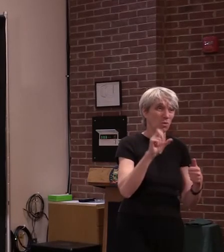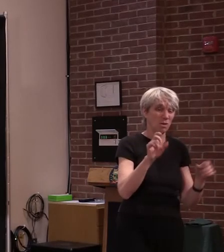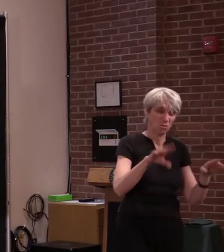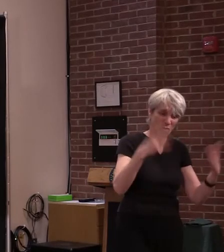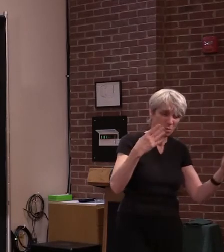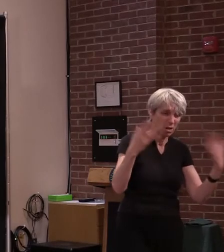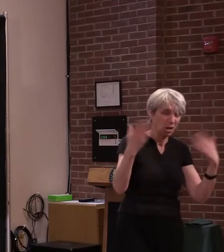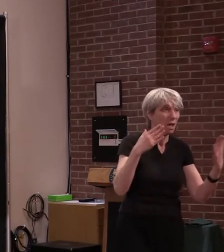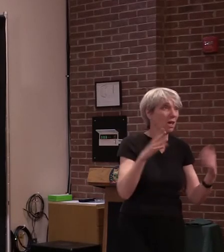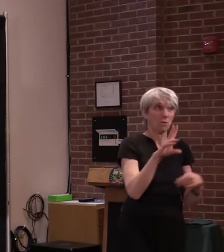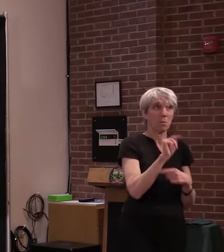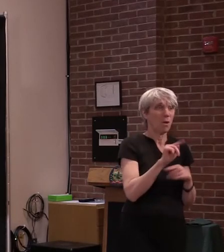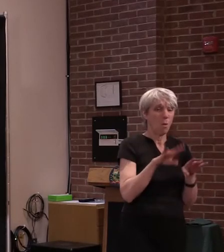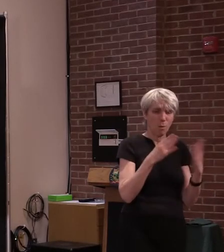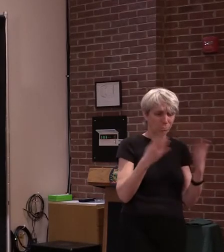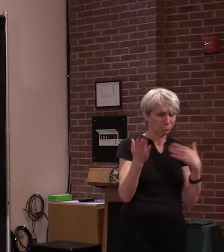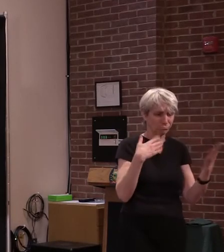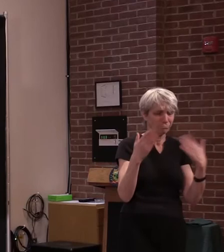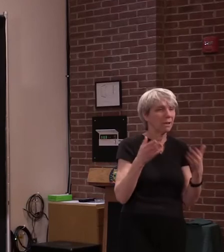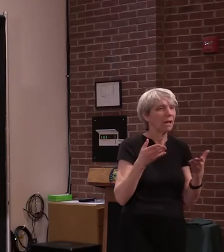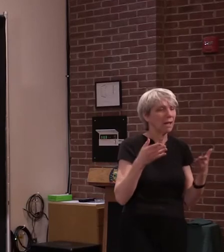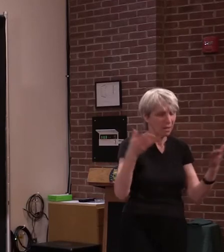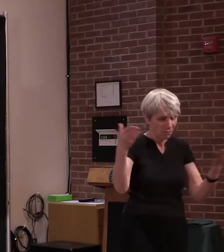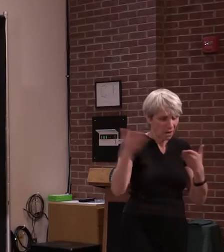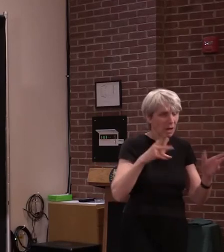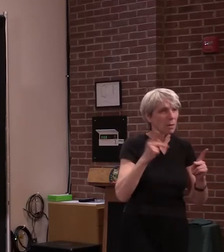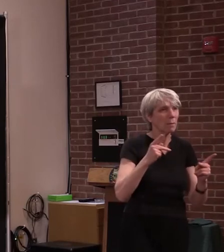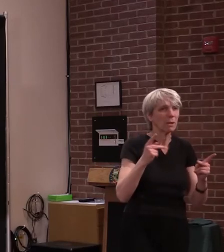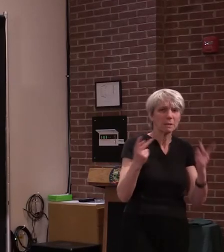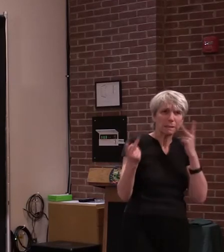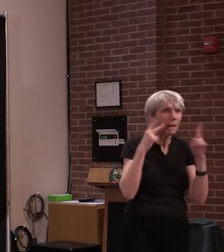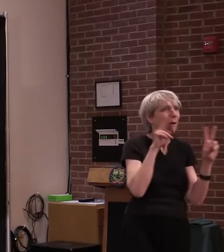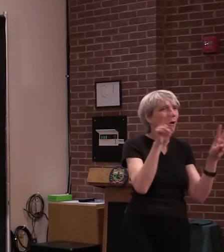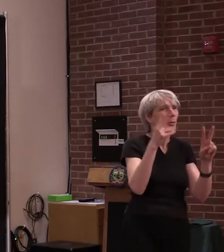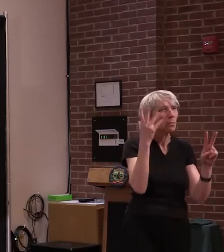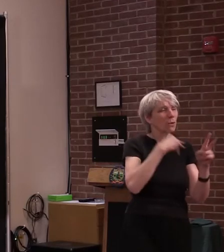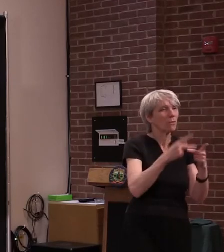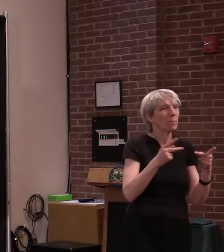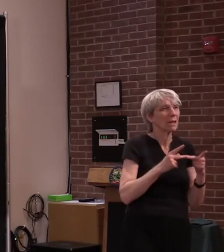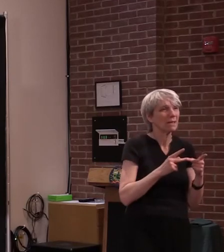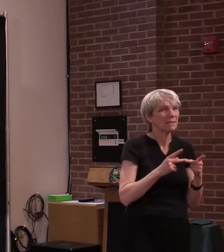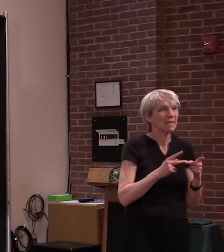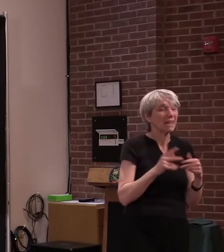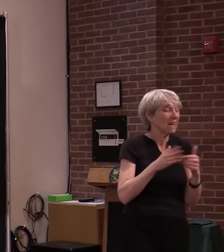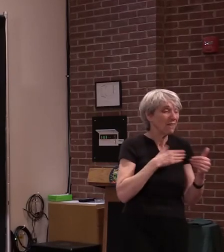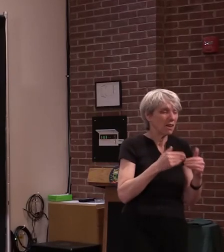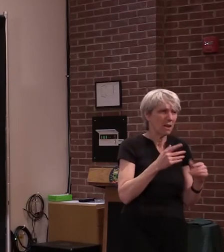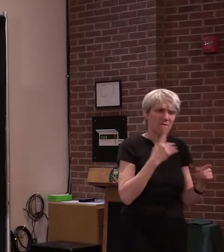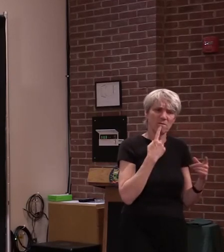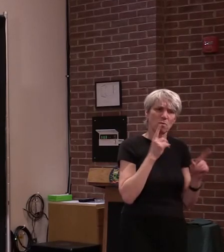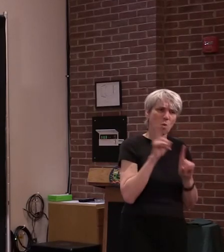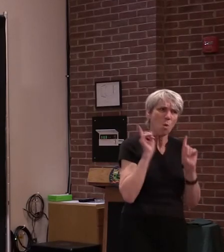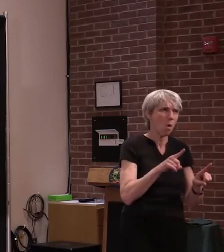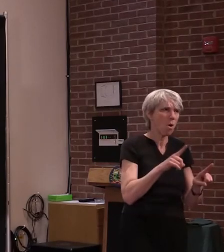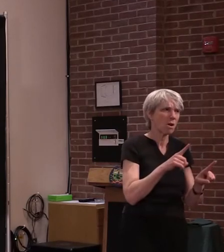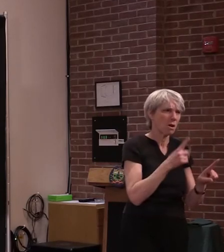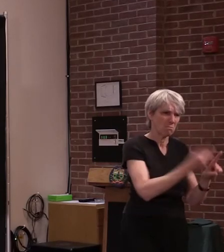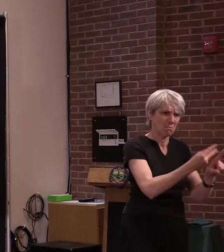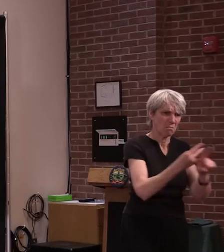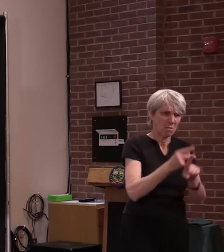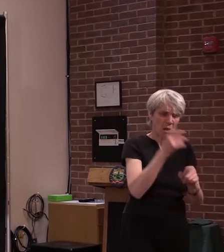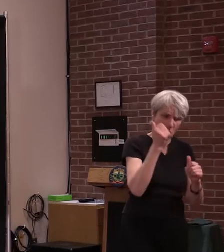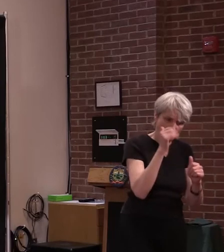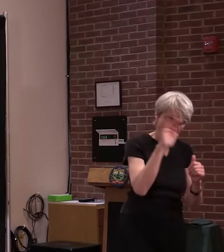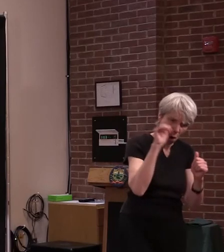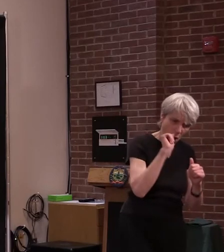our beautiful state. I'm not sure that would protect everyone at that point. We still would have that issue